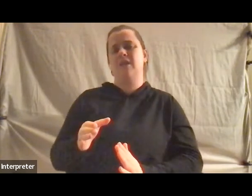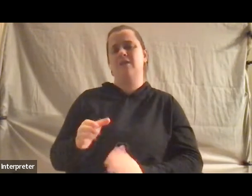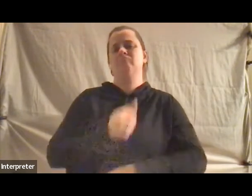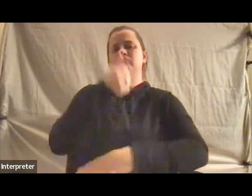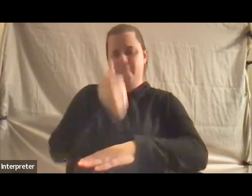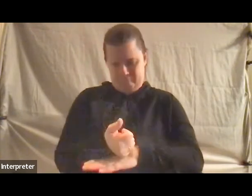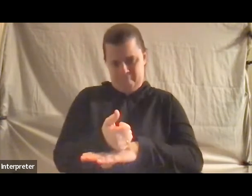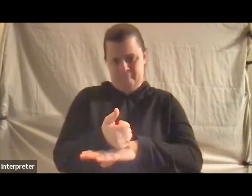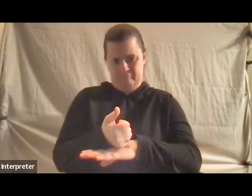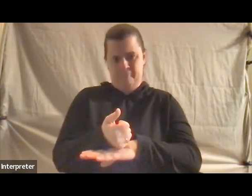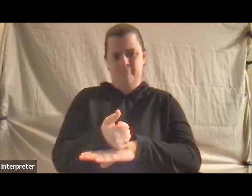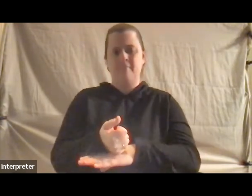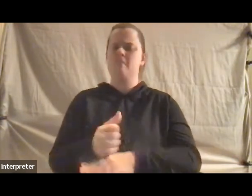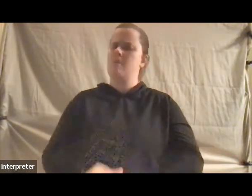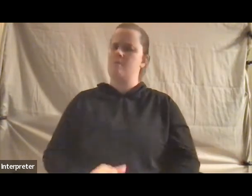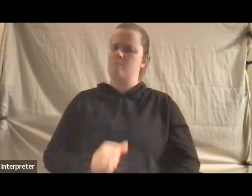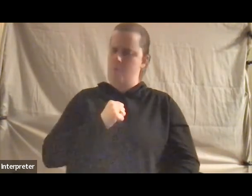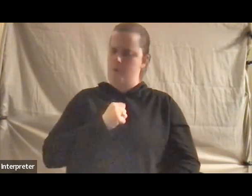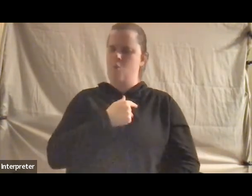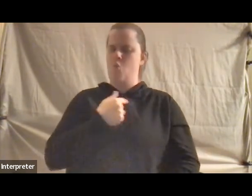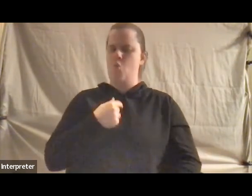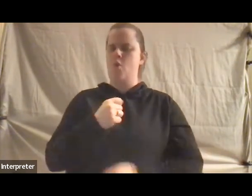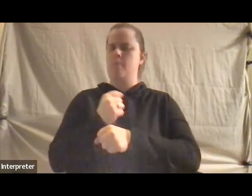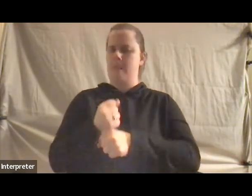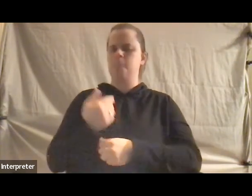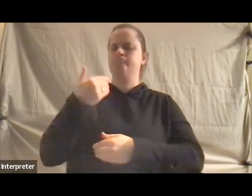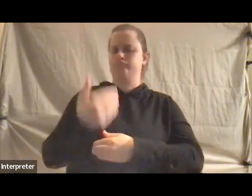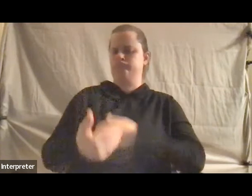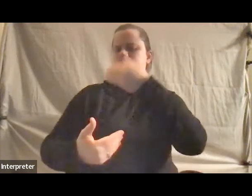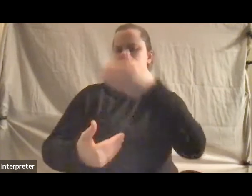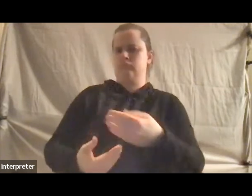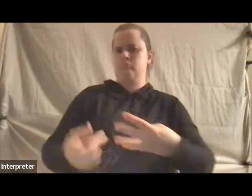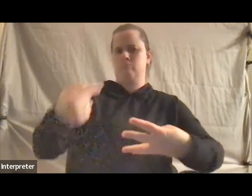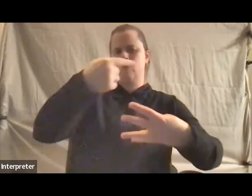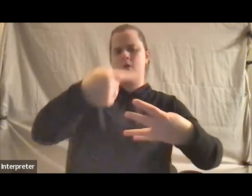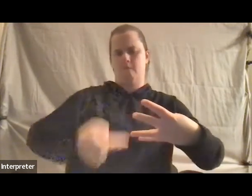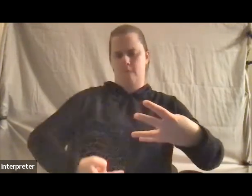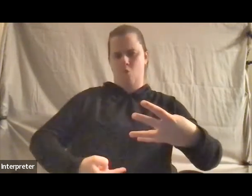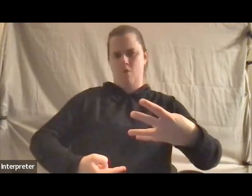place, I am proud that we have made solid progress on all four of our